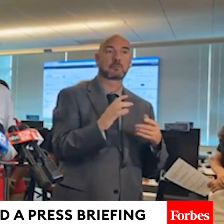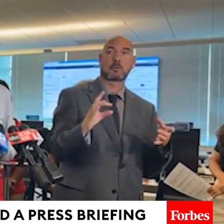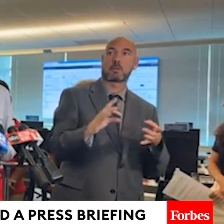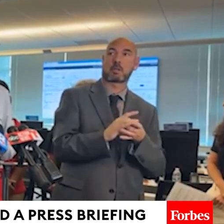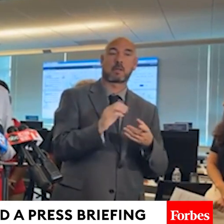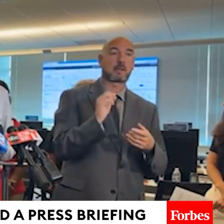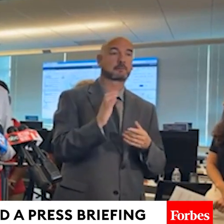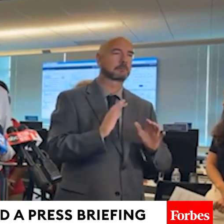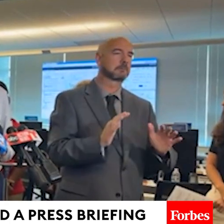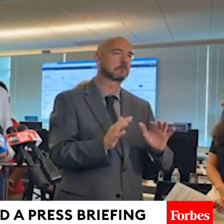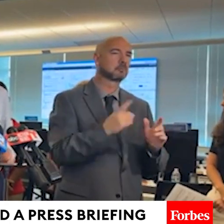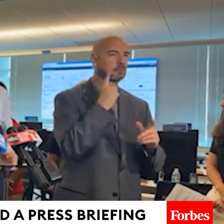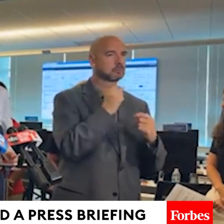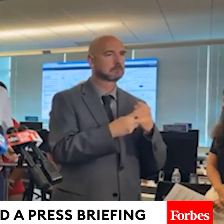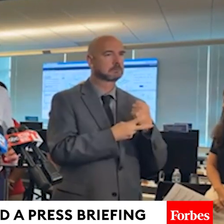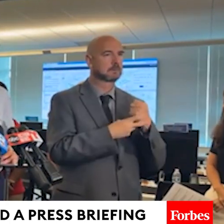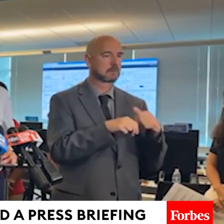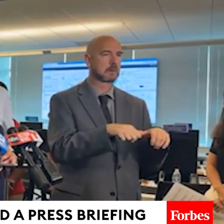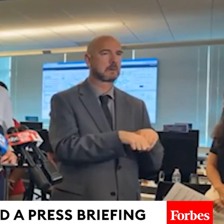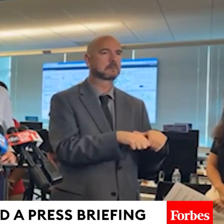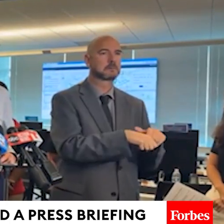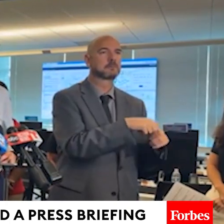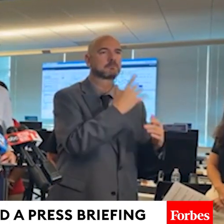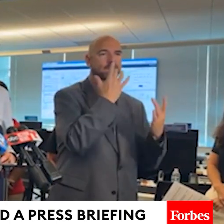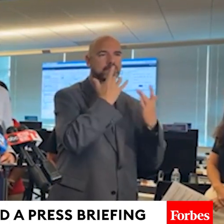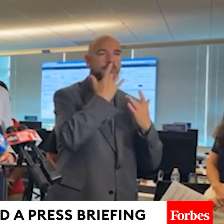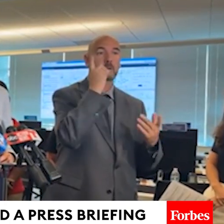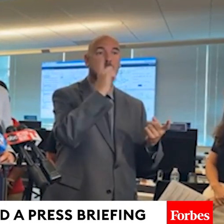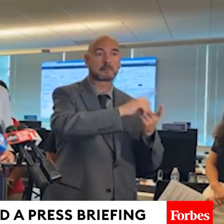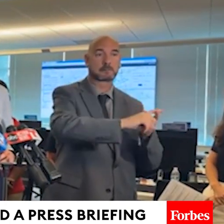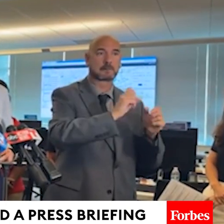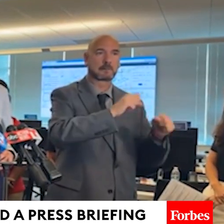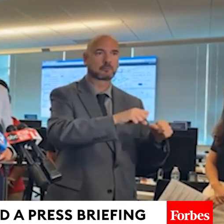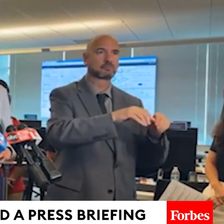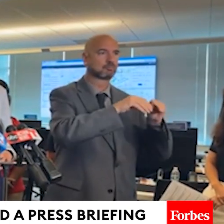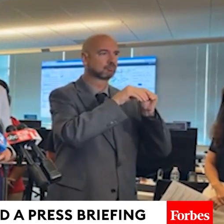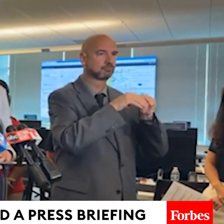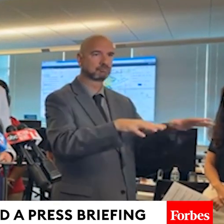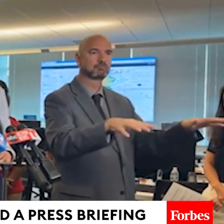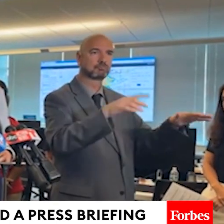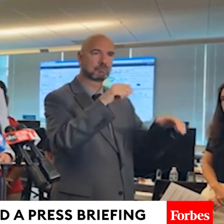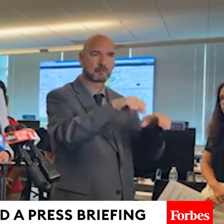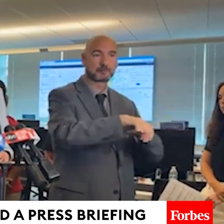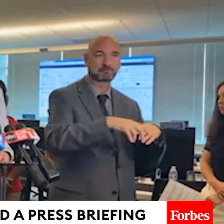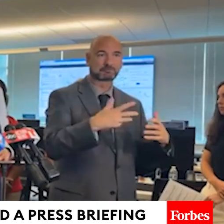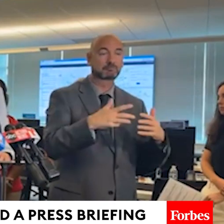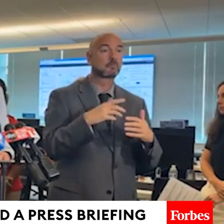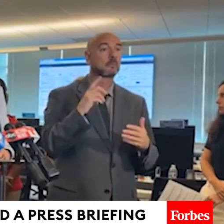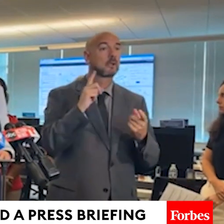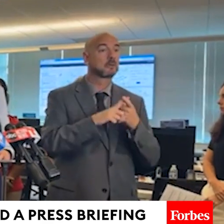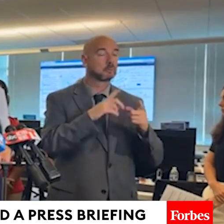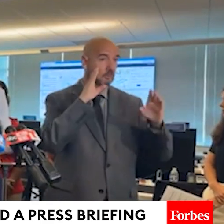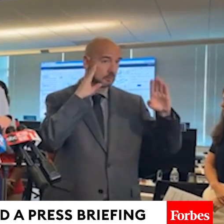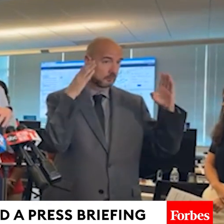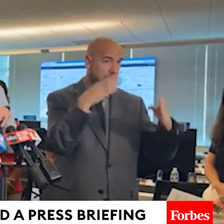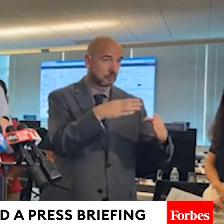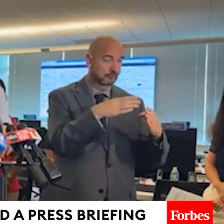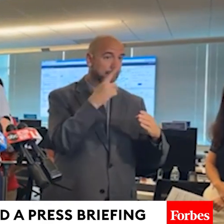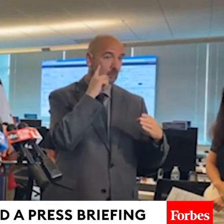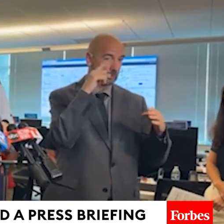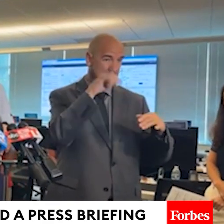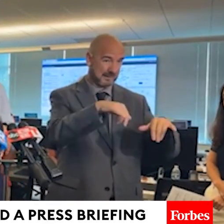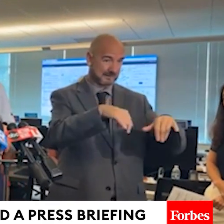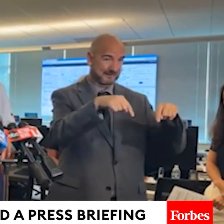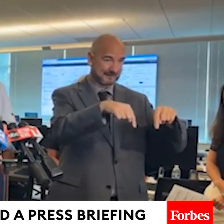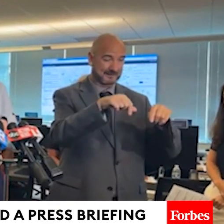can conserve on some fuel until we can get that fuel distributed. And the focus for that fuel distribution